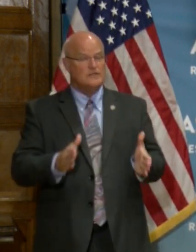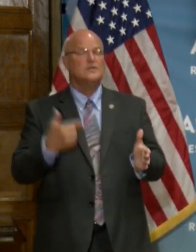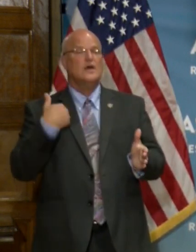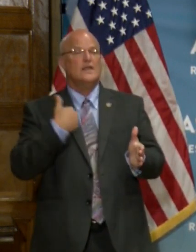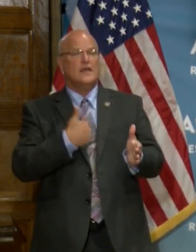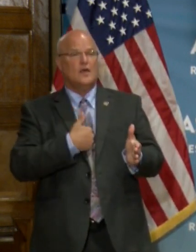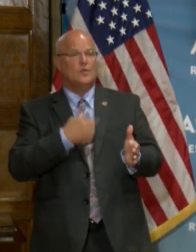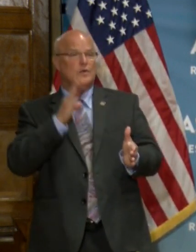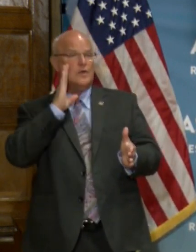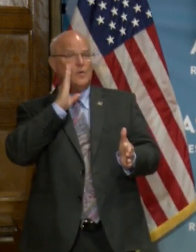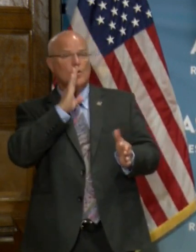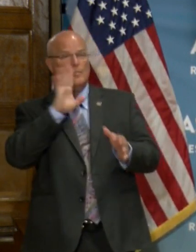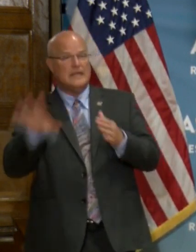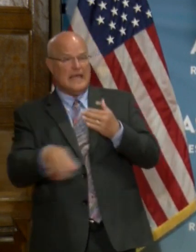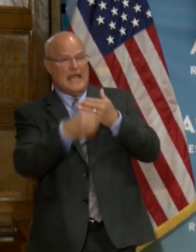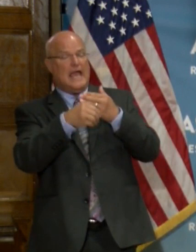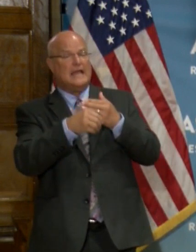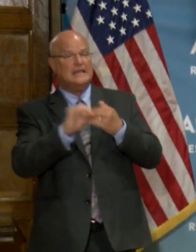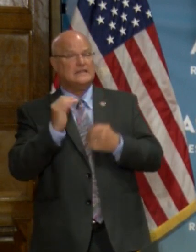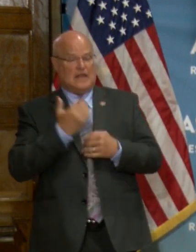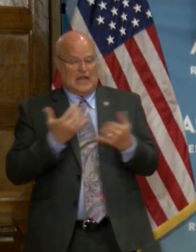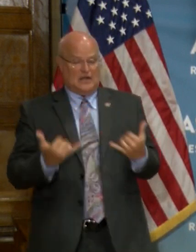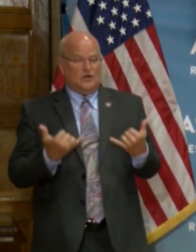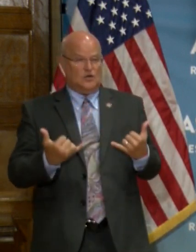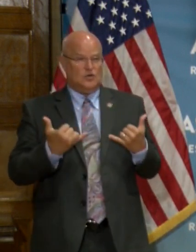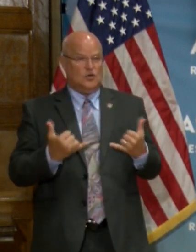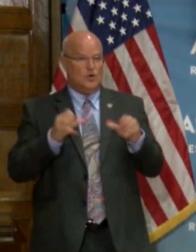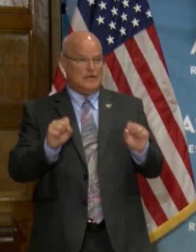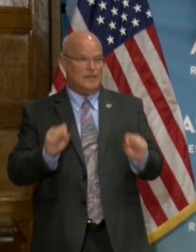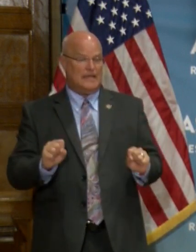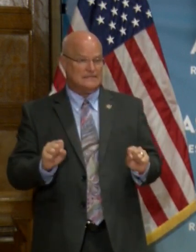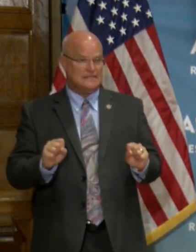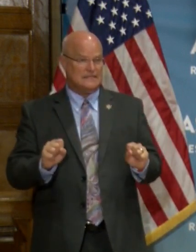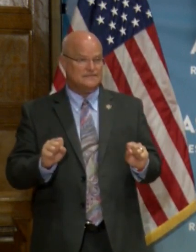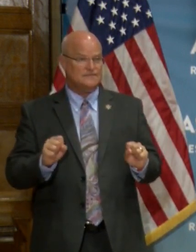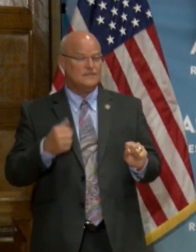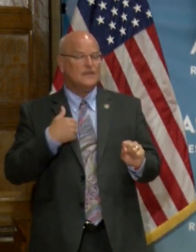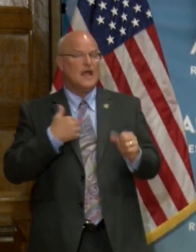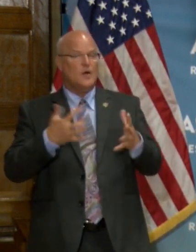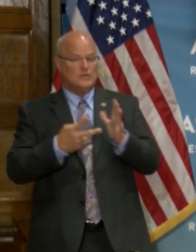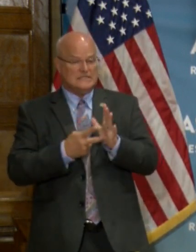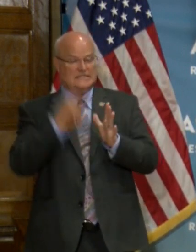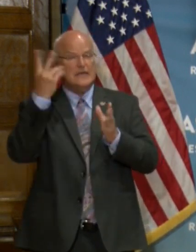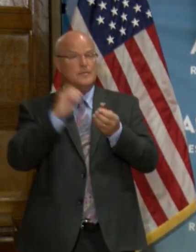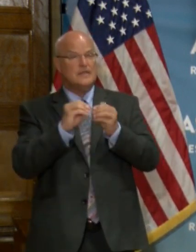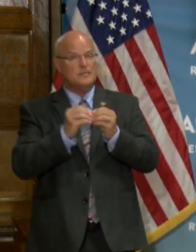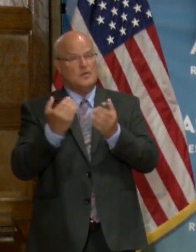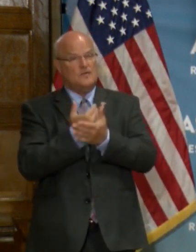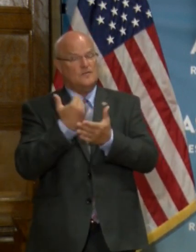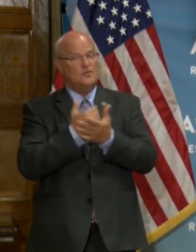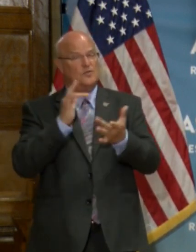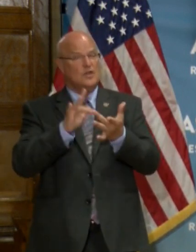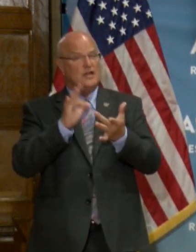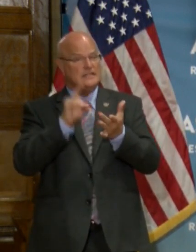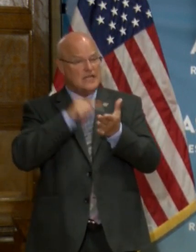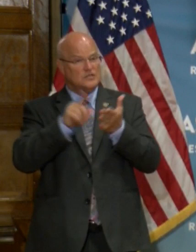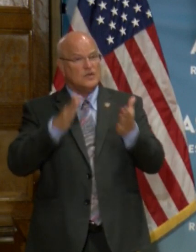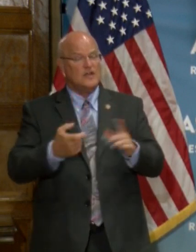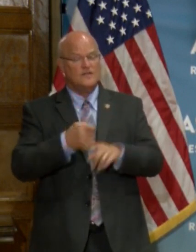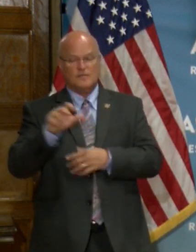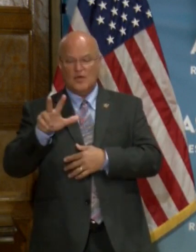we are going to be adding to our current capacity. I want to double the number of new contact tracers